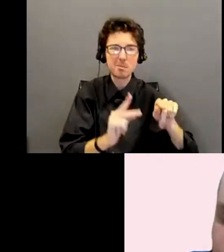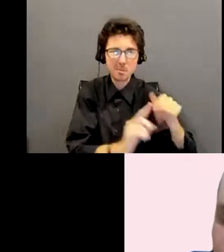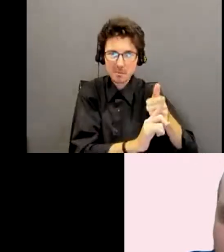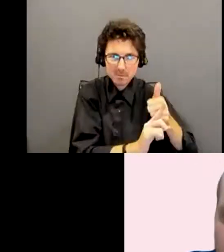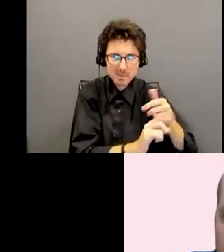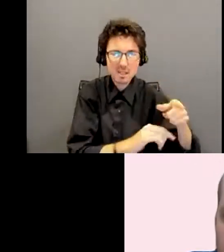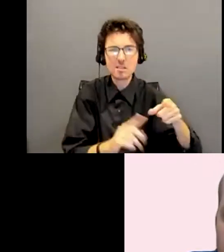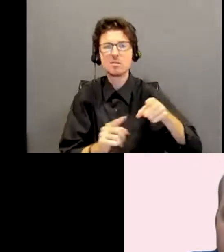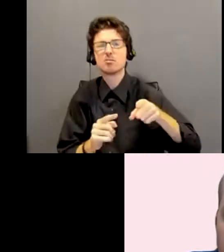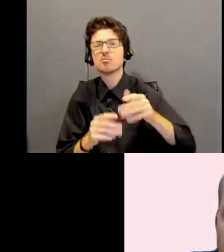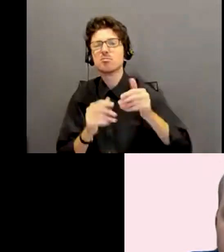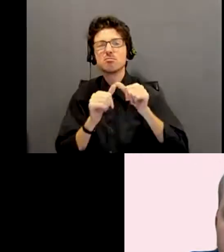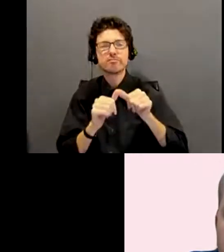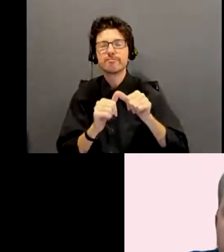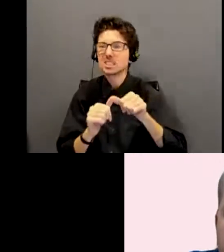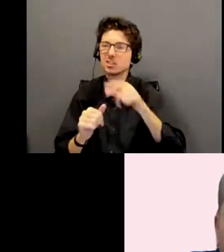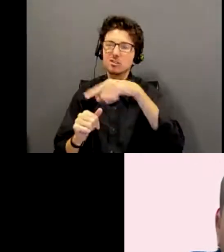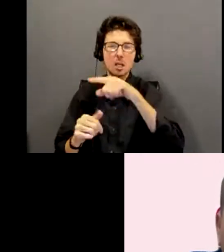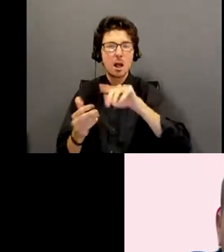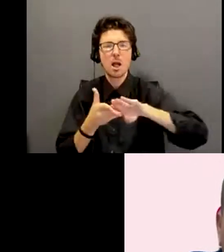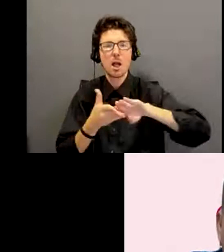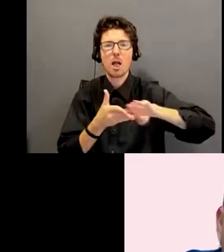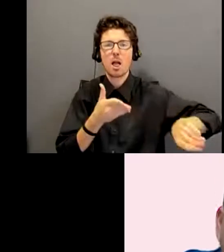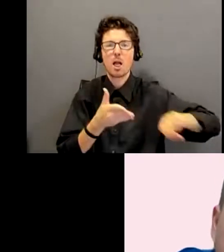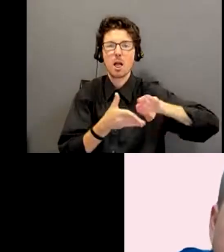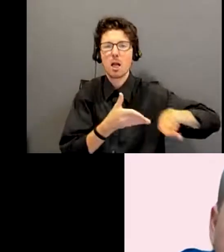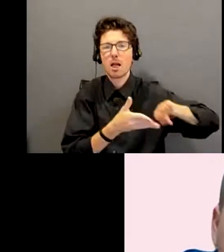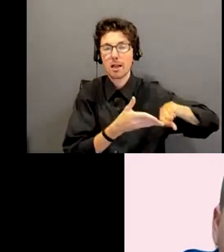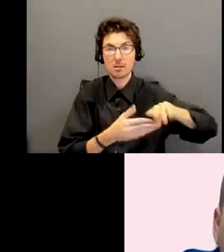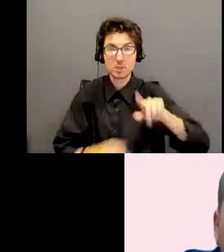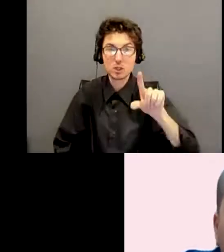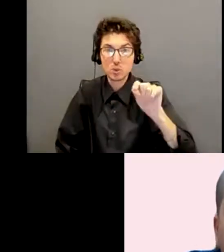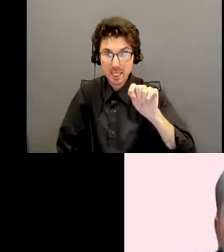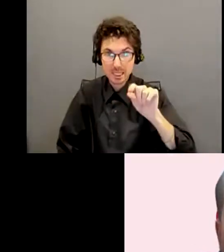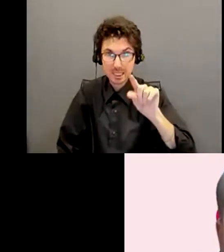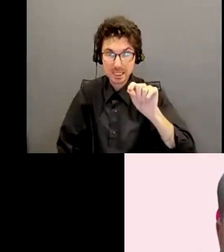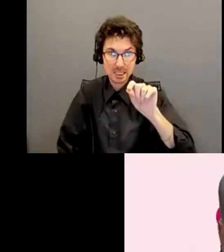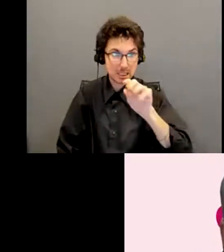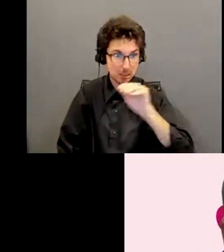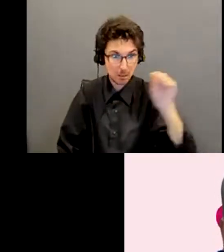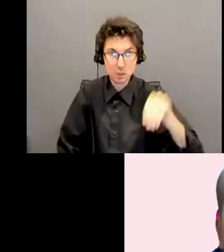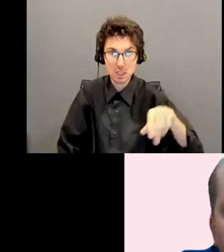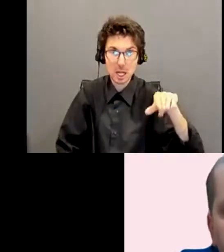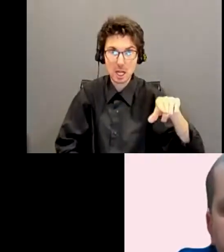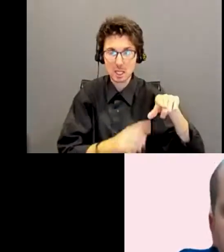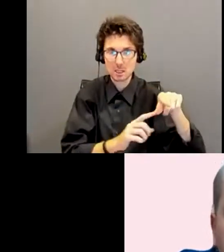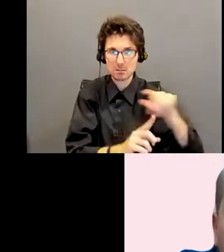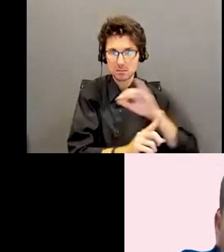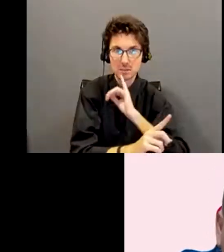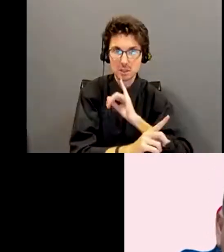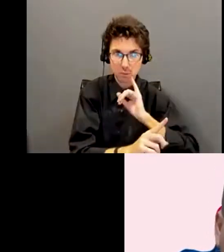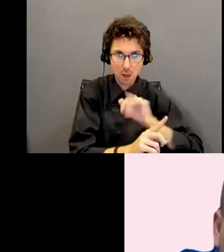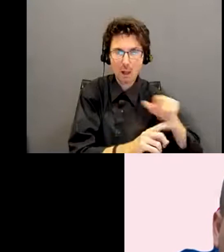it only there is a 20% of the society in Israel are people with